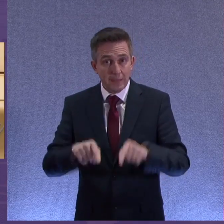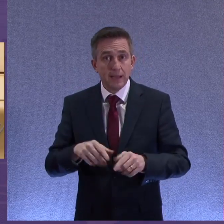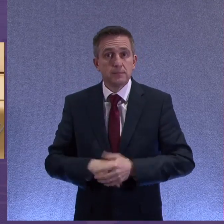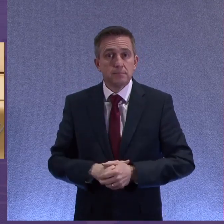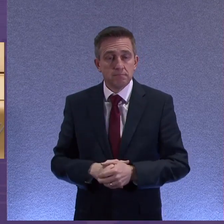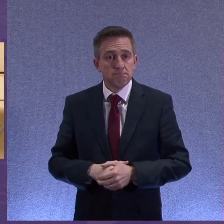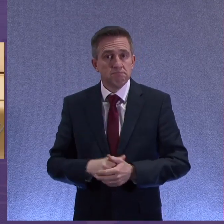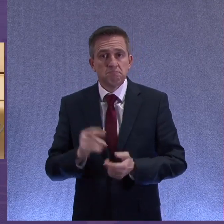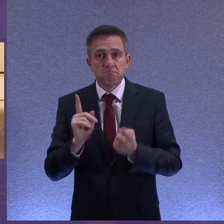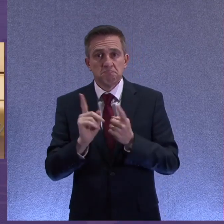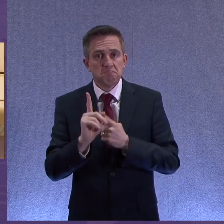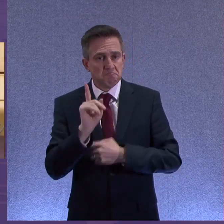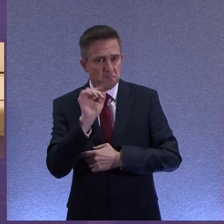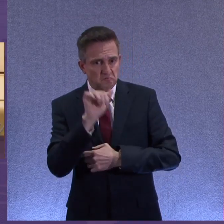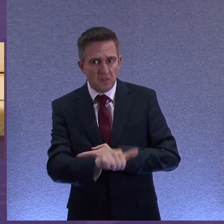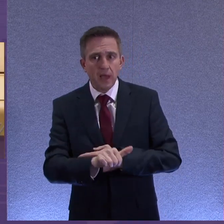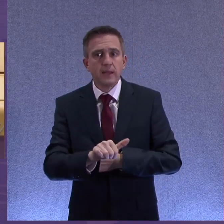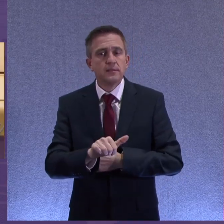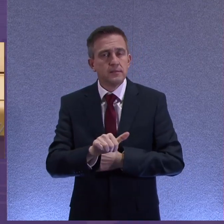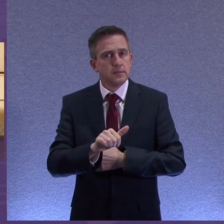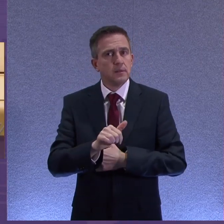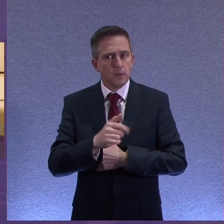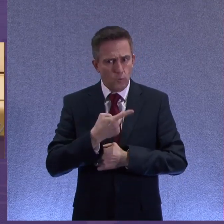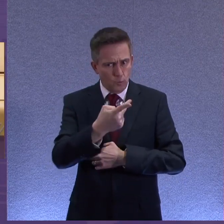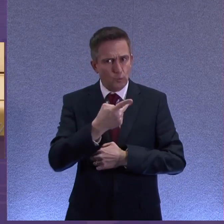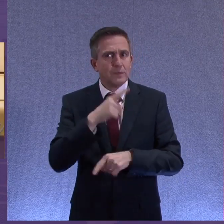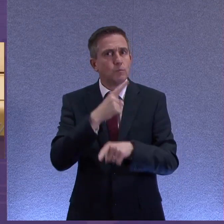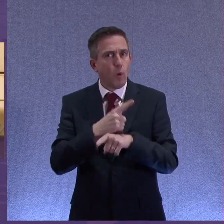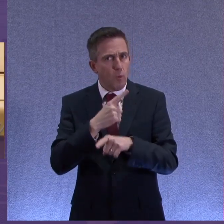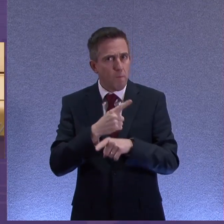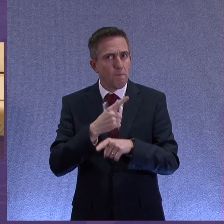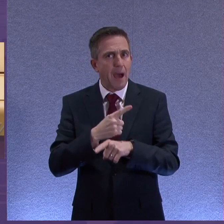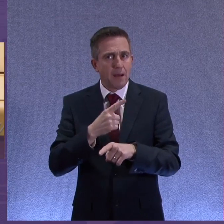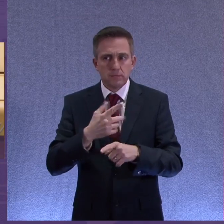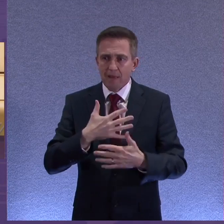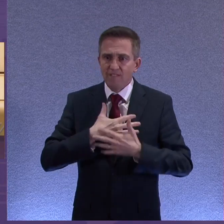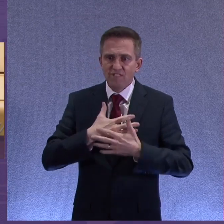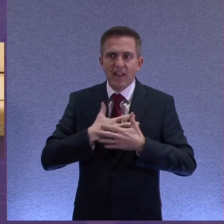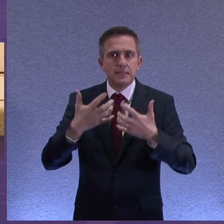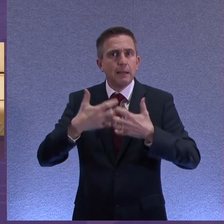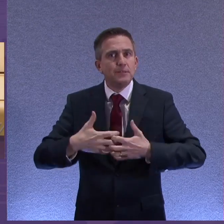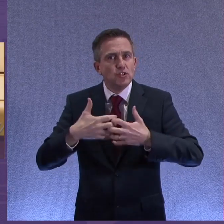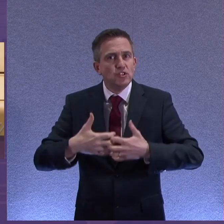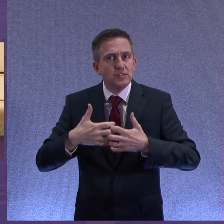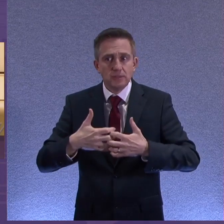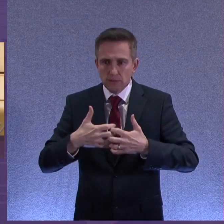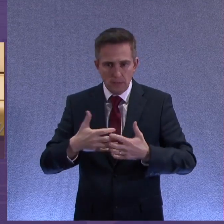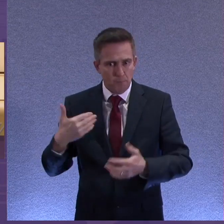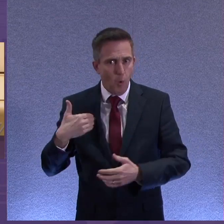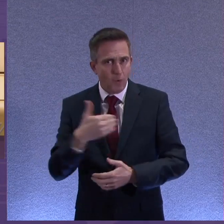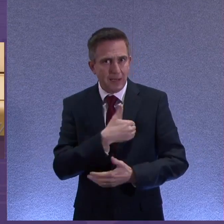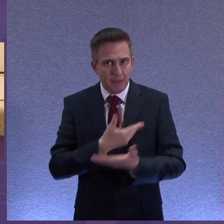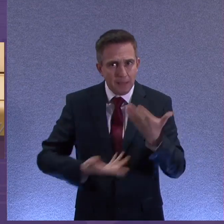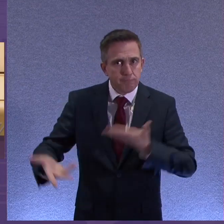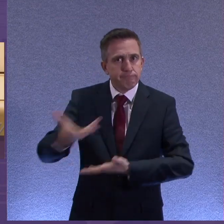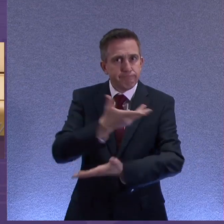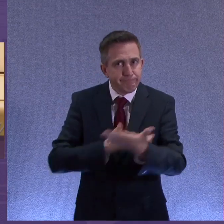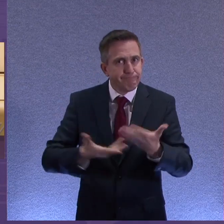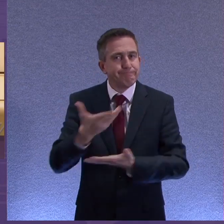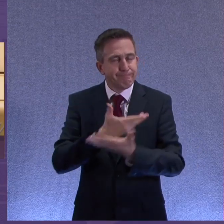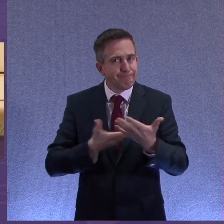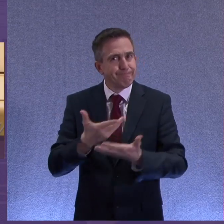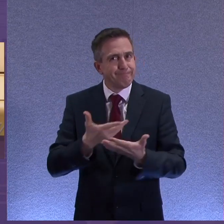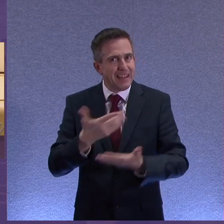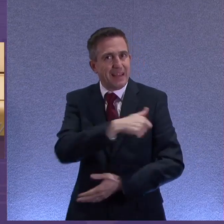is absolutely right, and he and I have talked more than once about the situation in ventilators, indeed only this morning at committee.